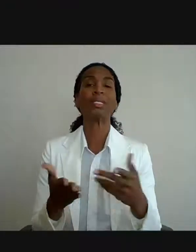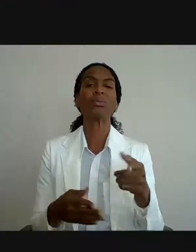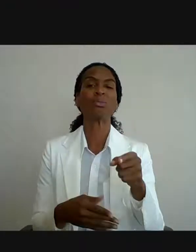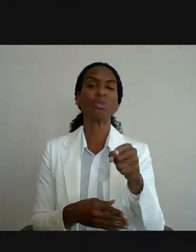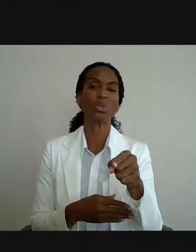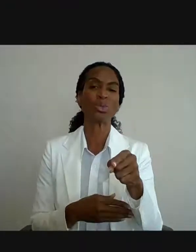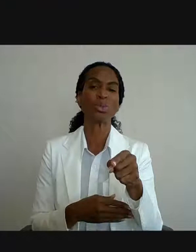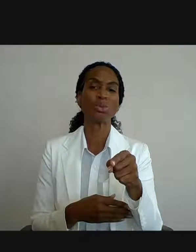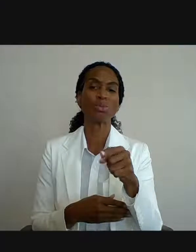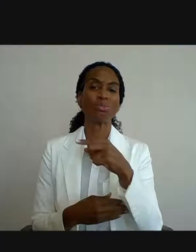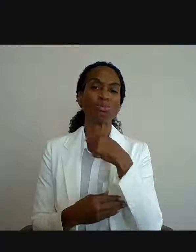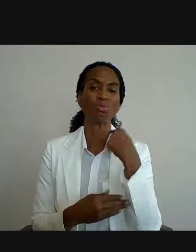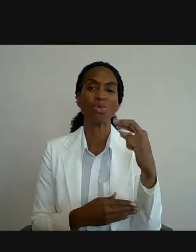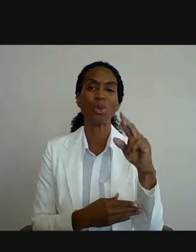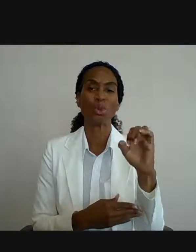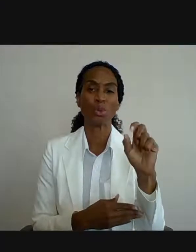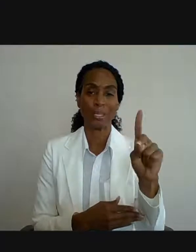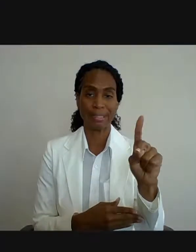risk,